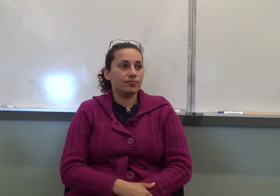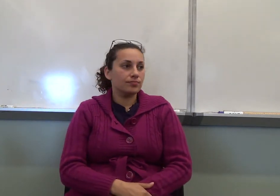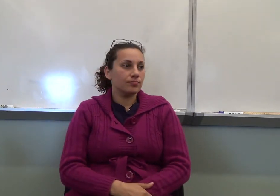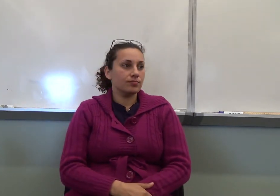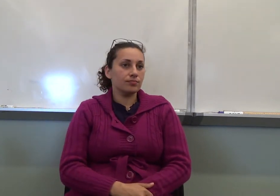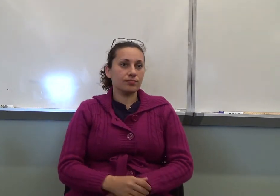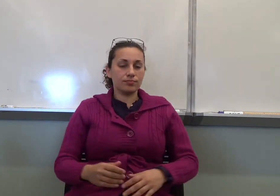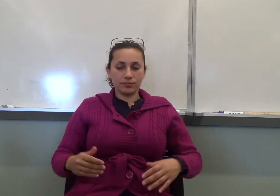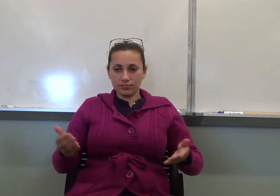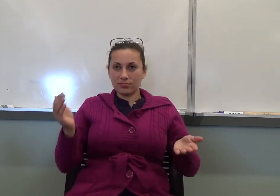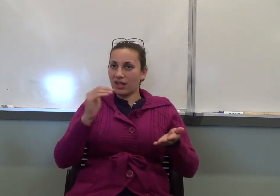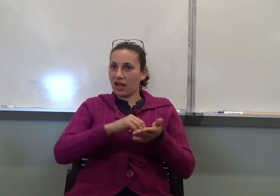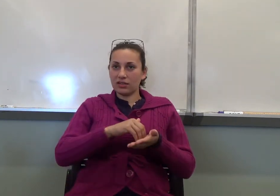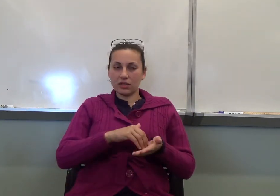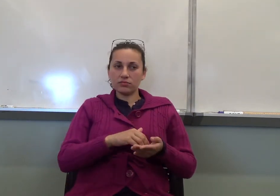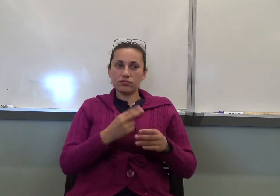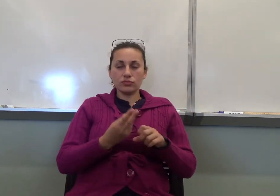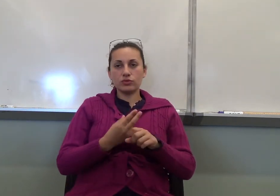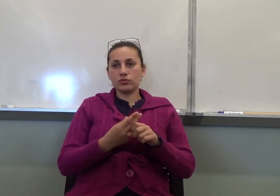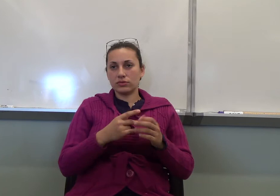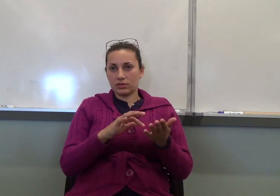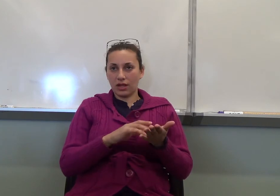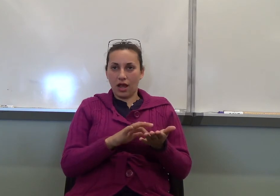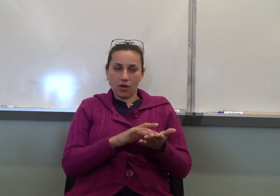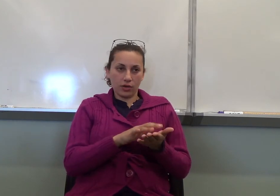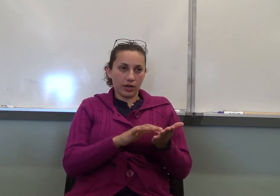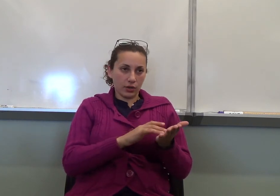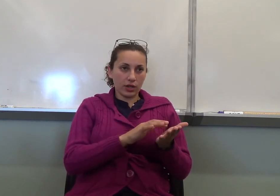Again, this could be done with the calculator using the change sign button.